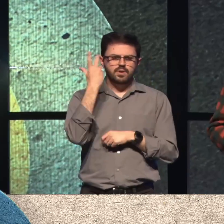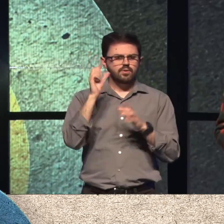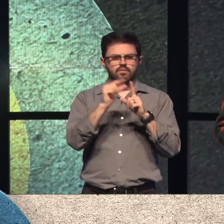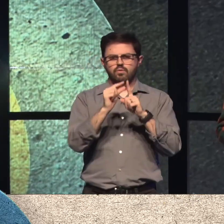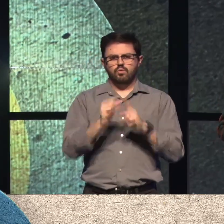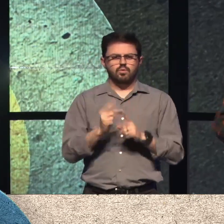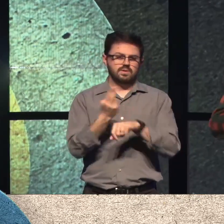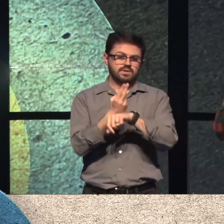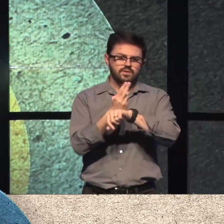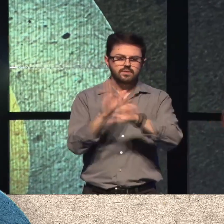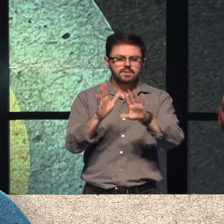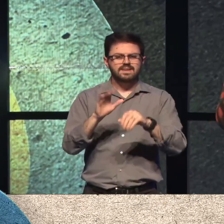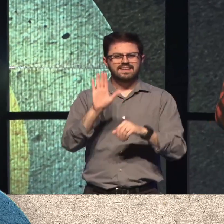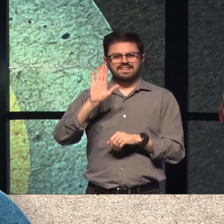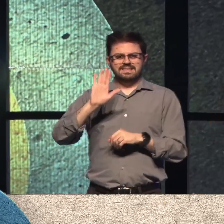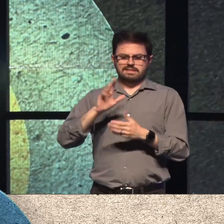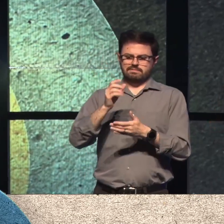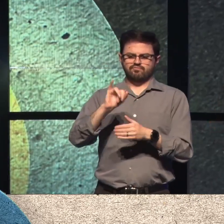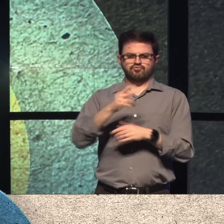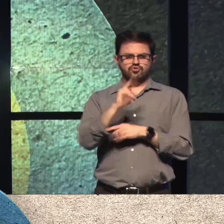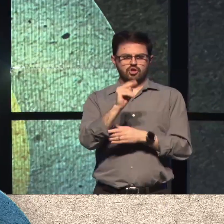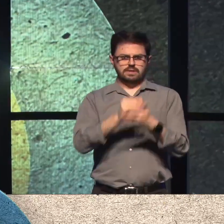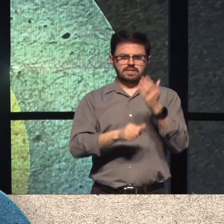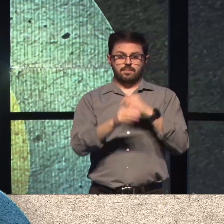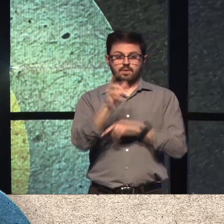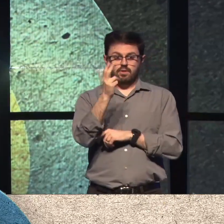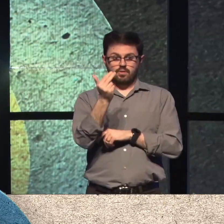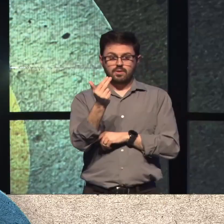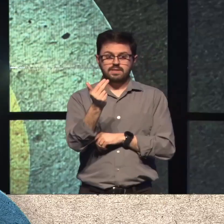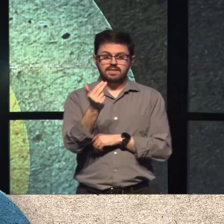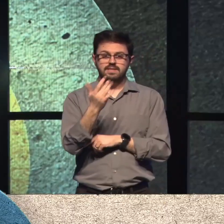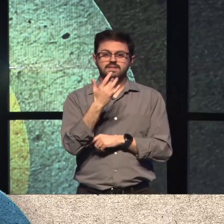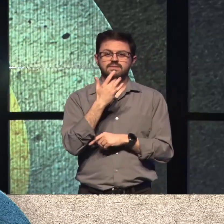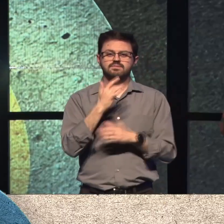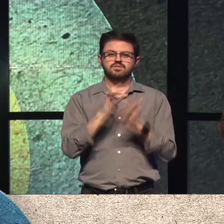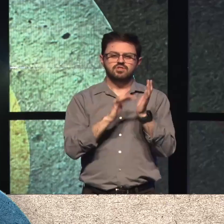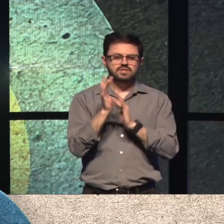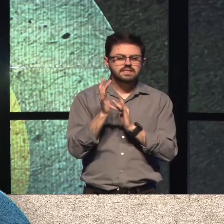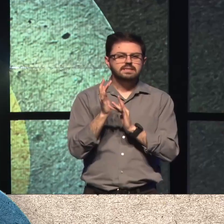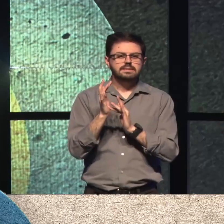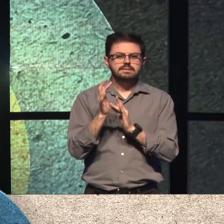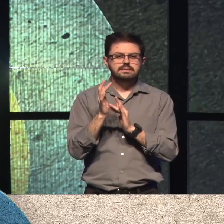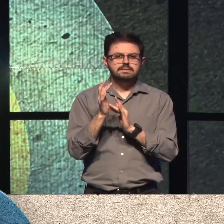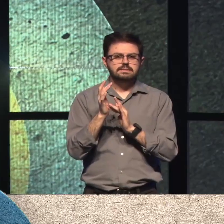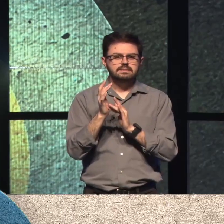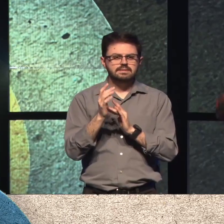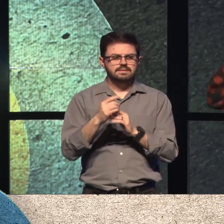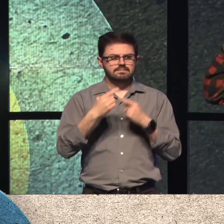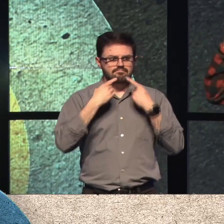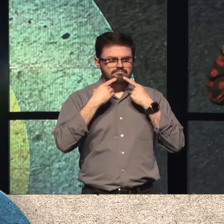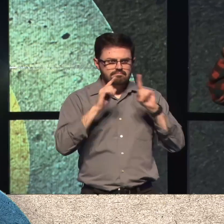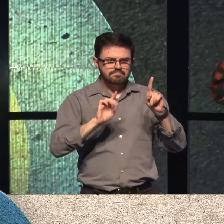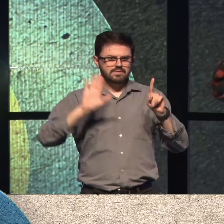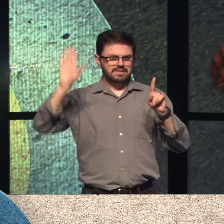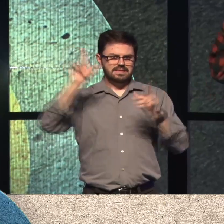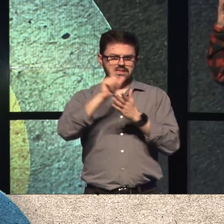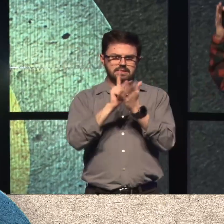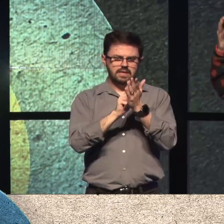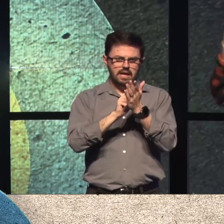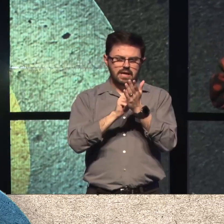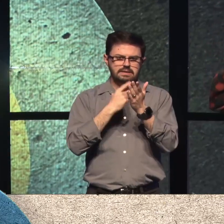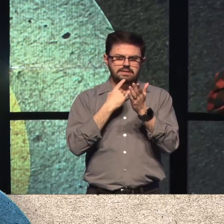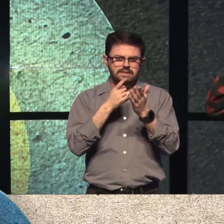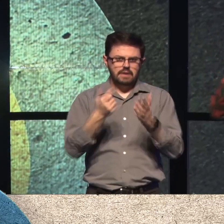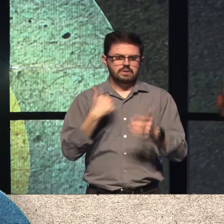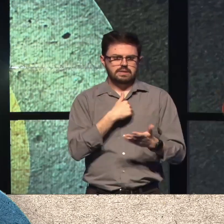chapter 13, Jesus, in his own words, according to John, gives what the law is. The divine logos, the